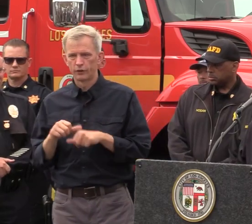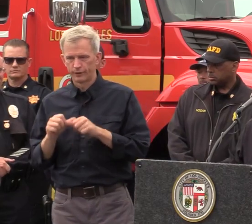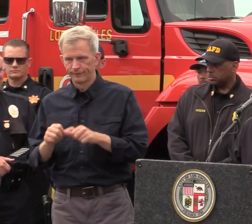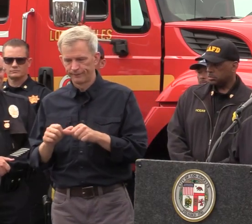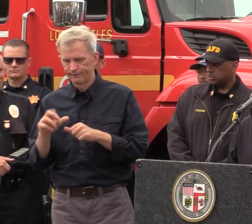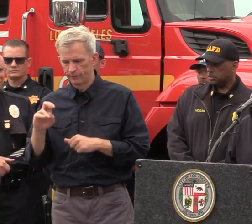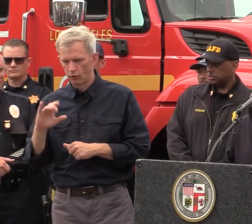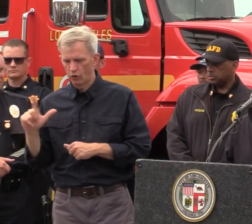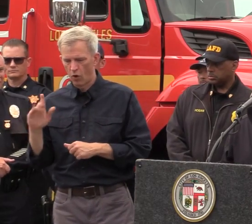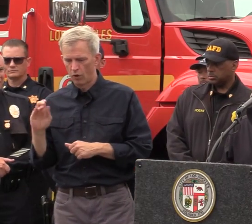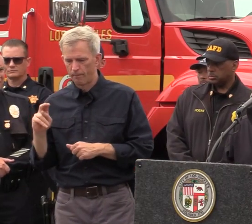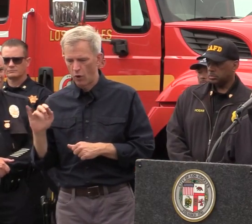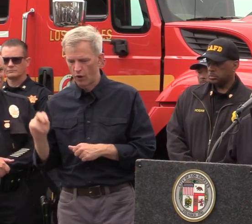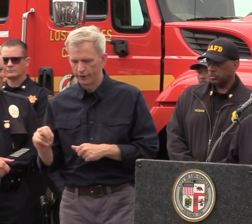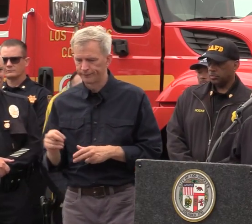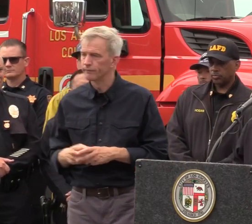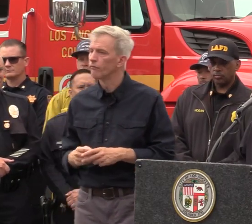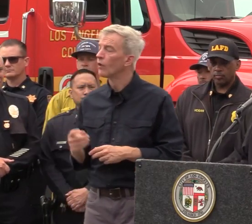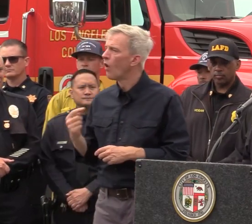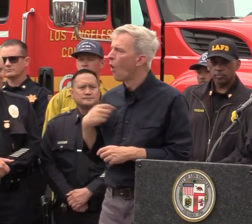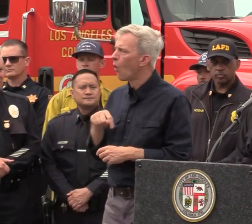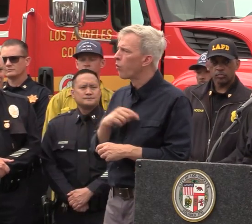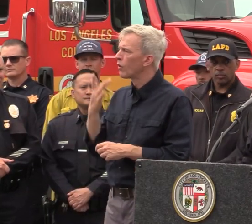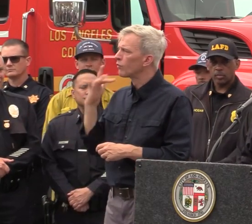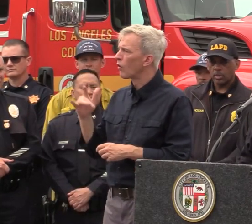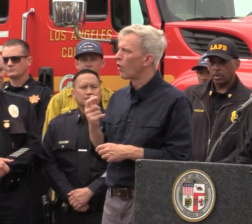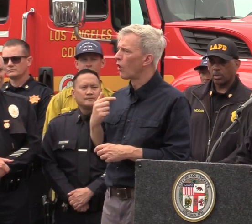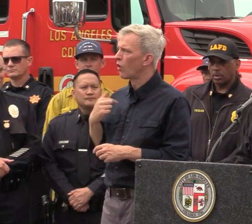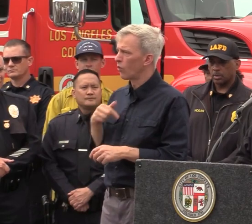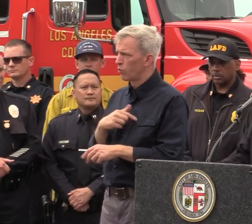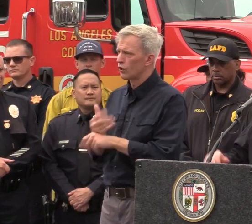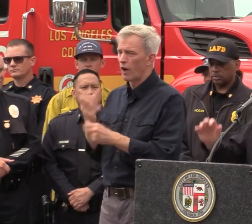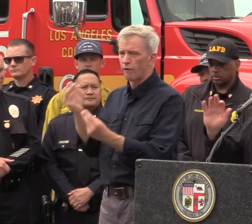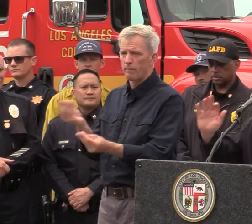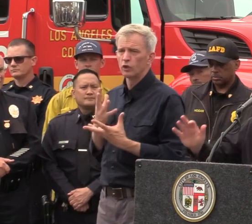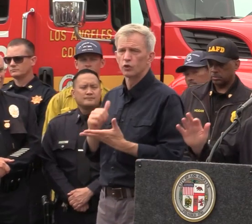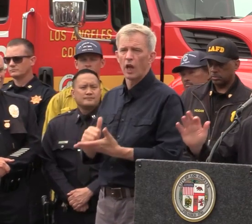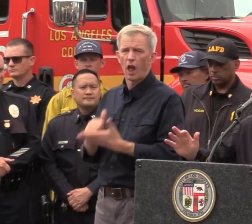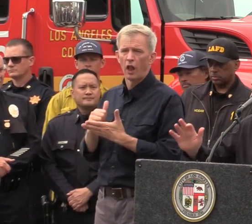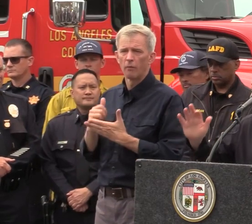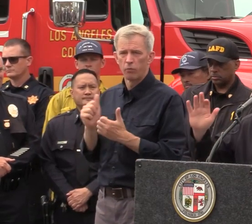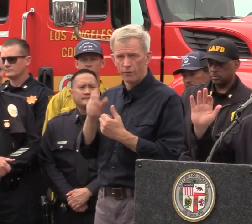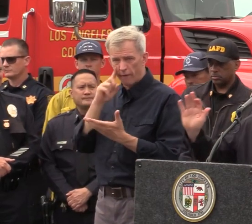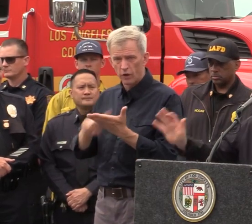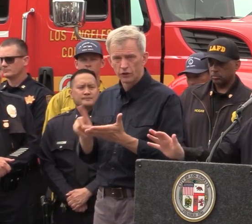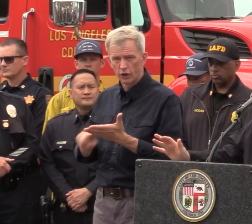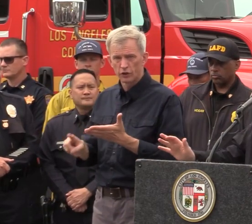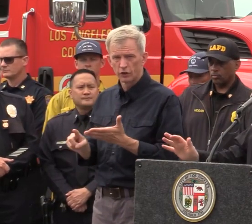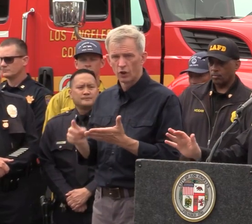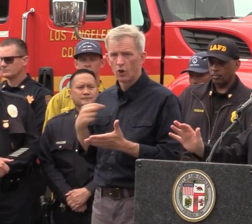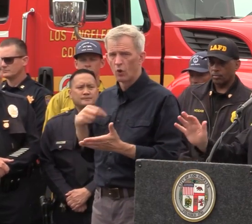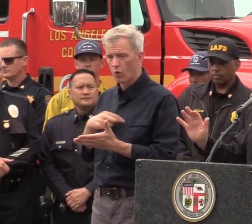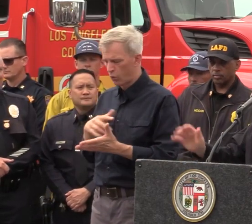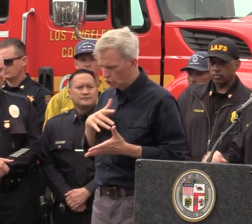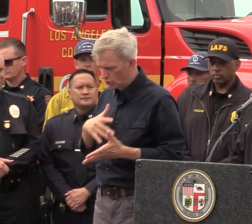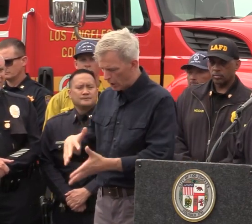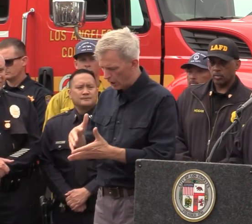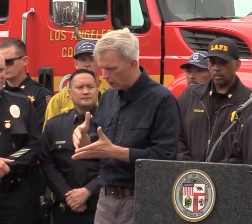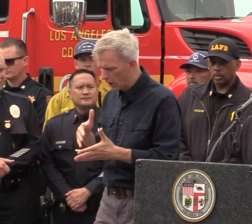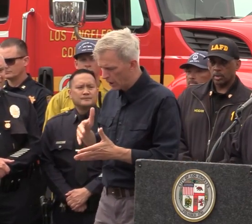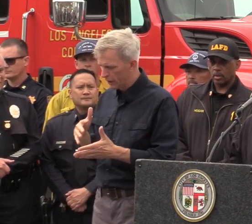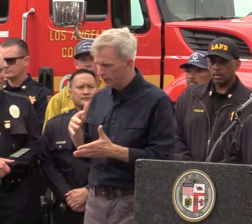very fortunate that we have received tips that have helped with the investigation. We are looking at a very long and a very